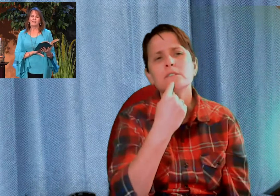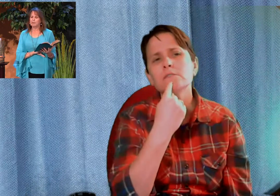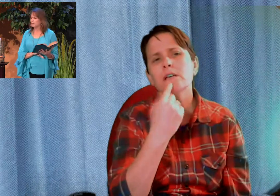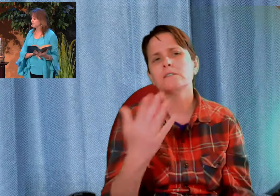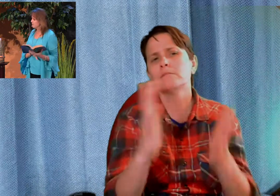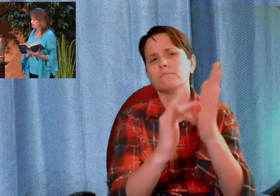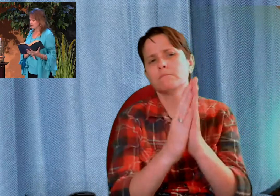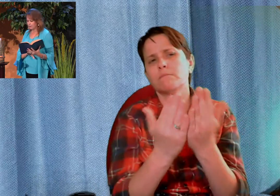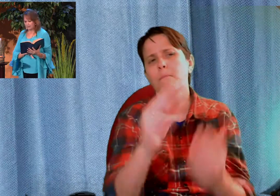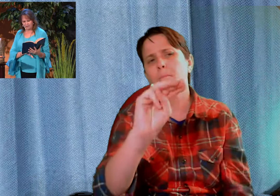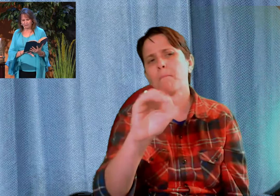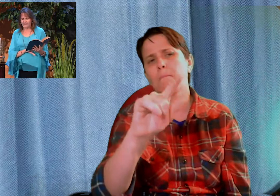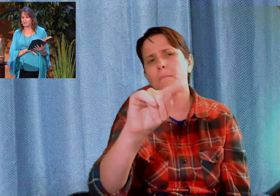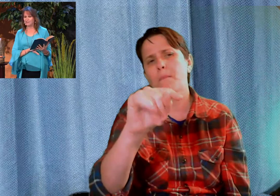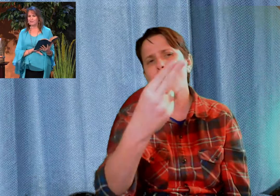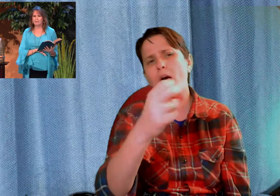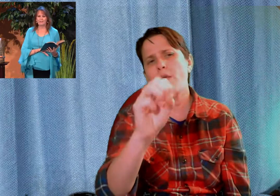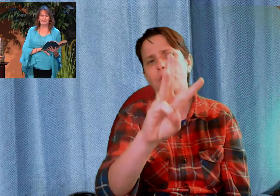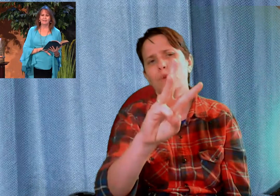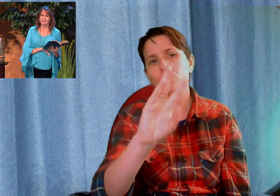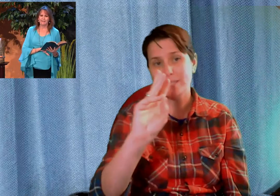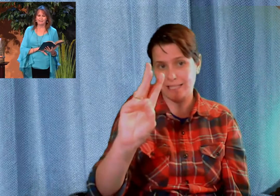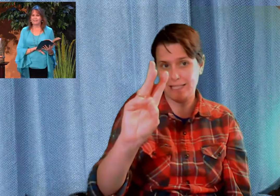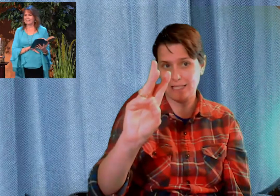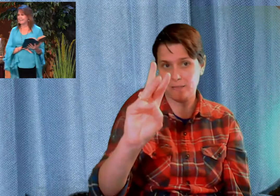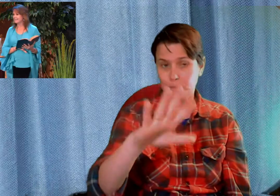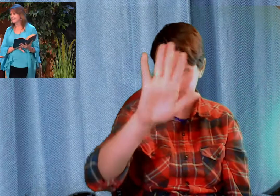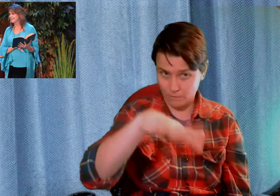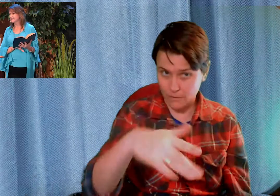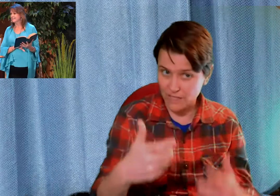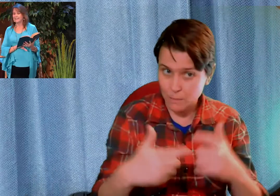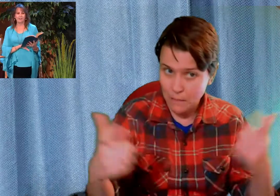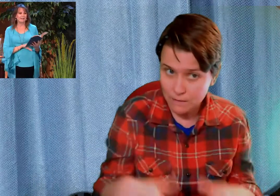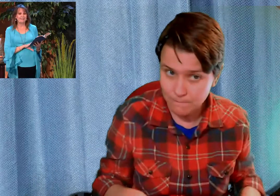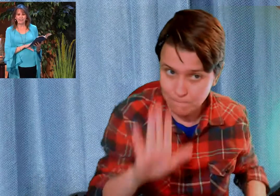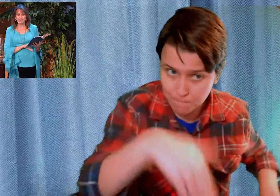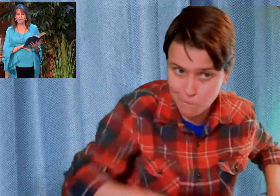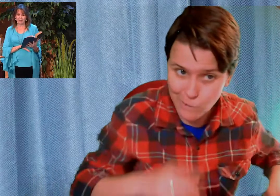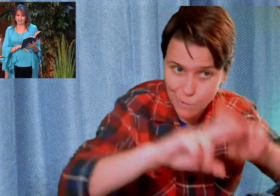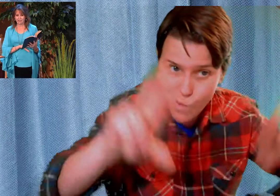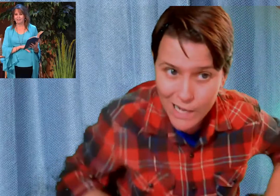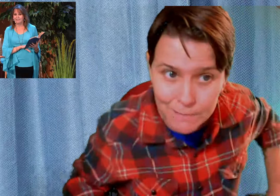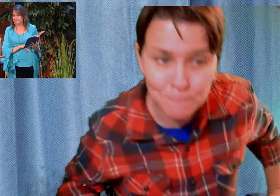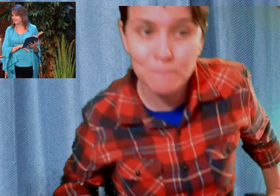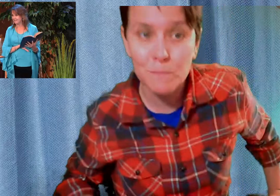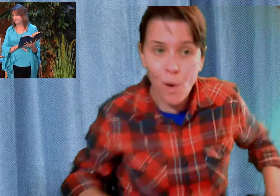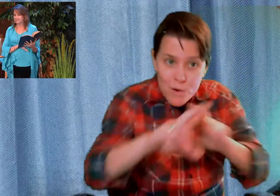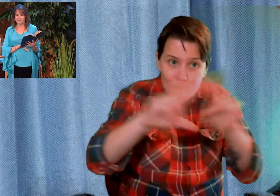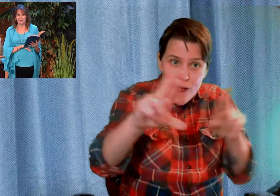This is a big one for people. So, fasten your seatbelts, like, get ready. Are you ready? Are you ready to hear from the Master?